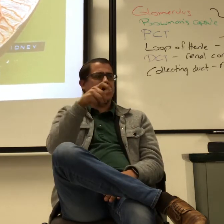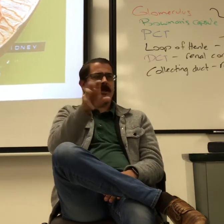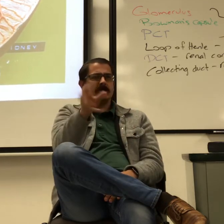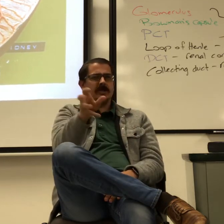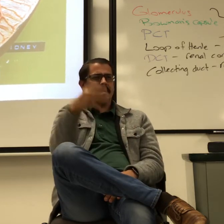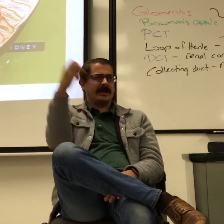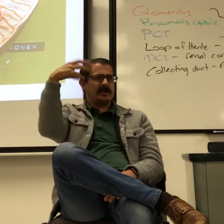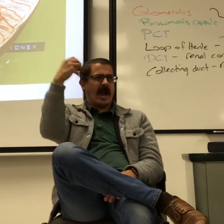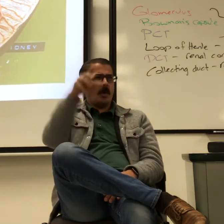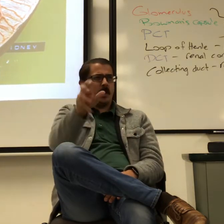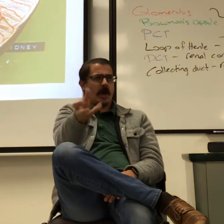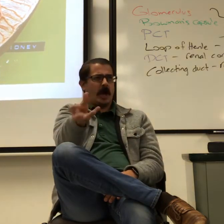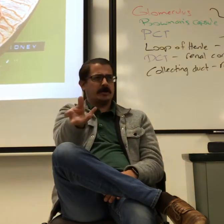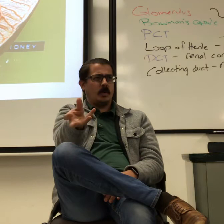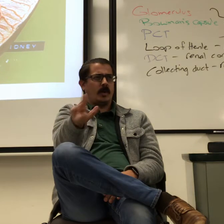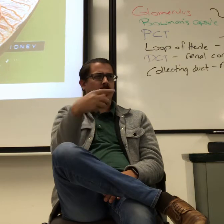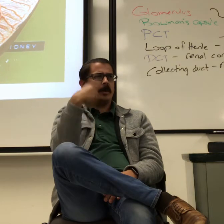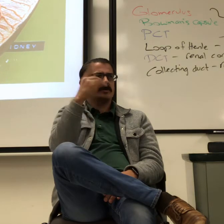And what comes out of there?